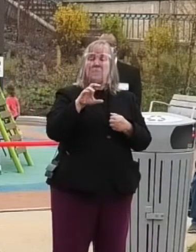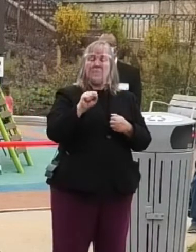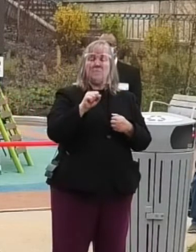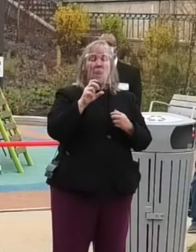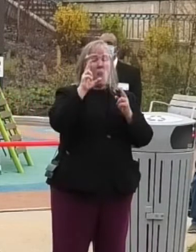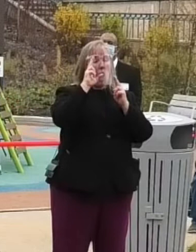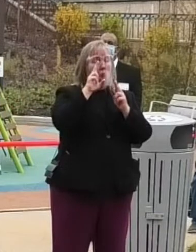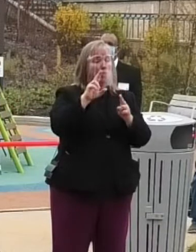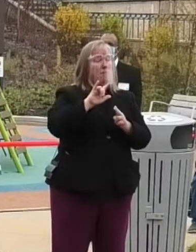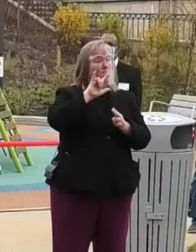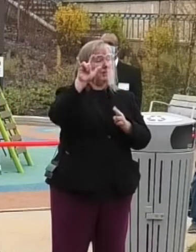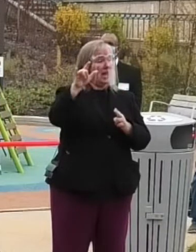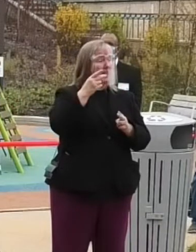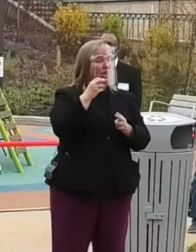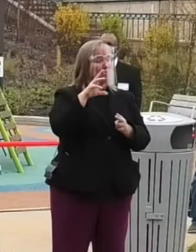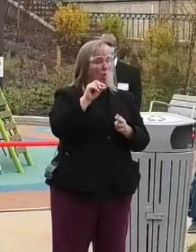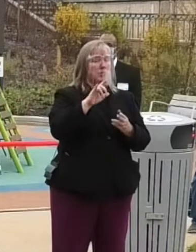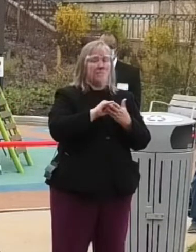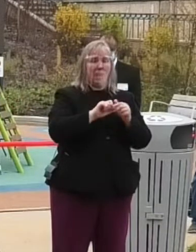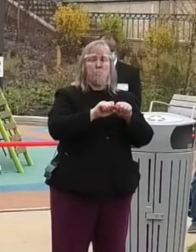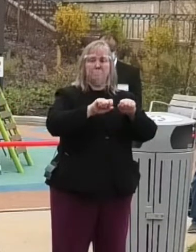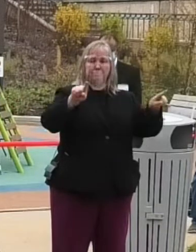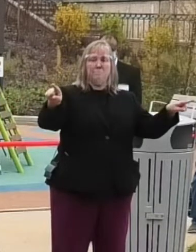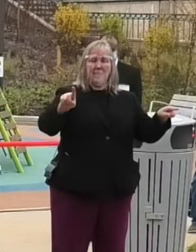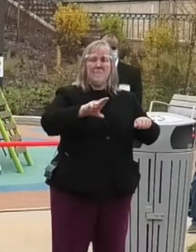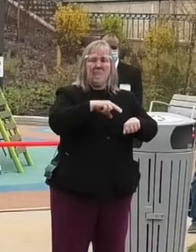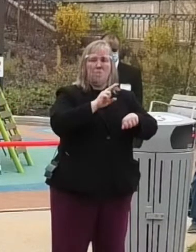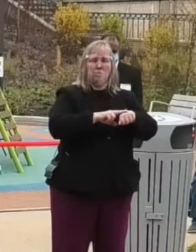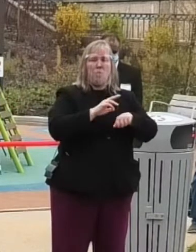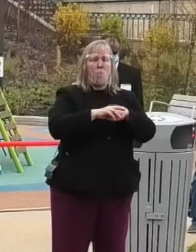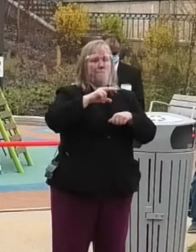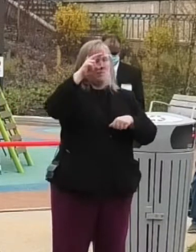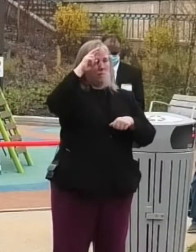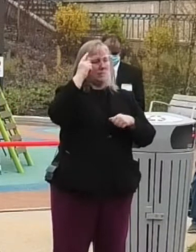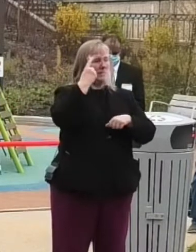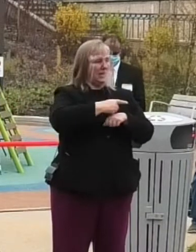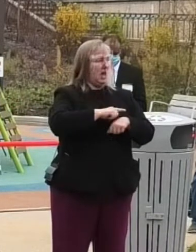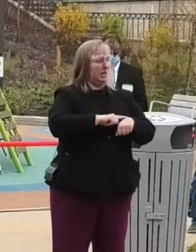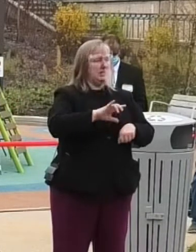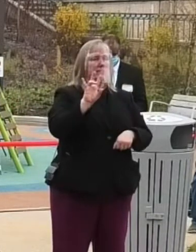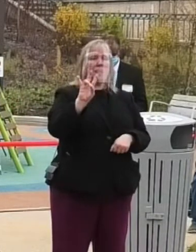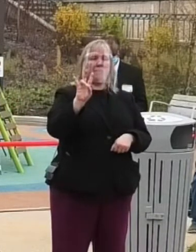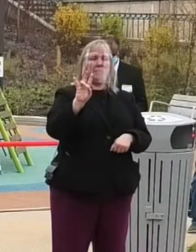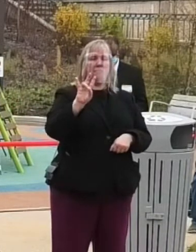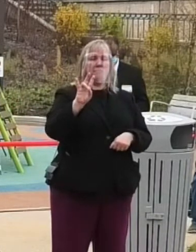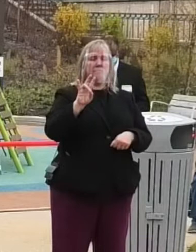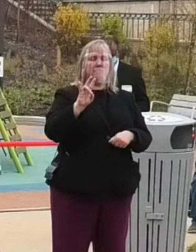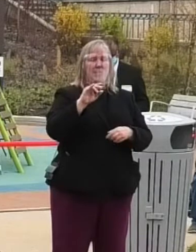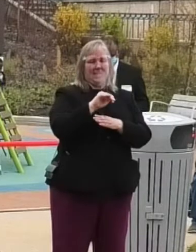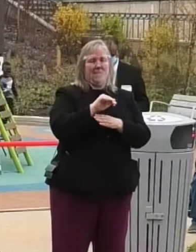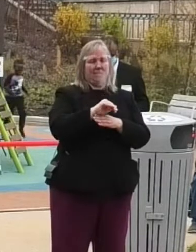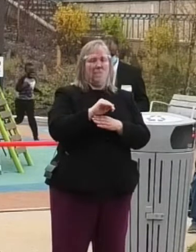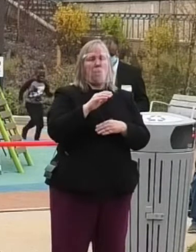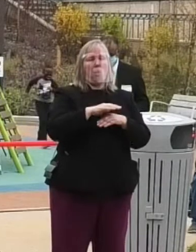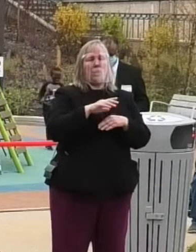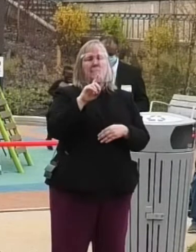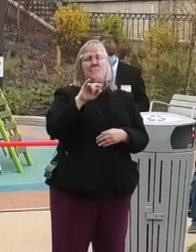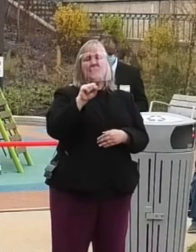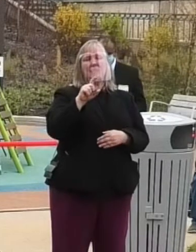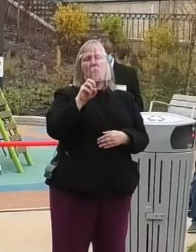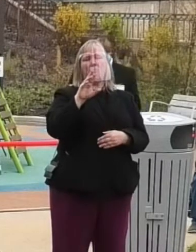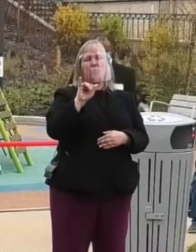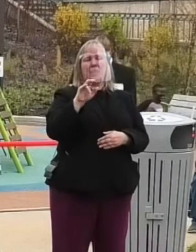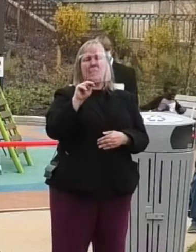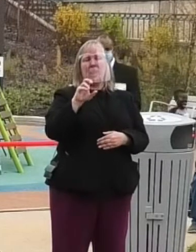Flight Heroes, which will air nationally on Veterans Day at 7 p.m. on Discovery Network's American Heroes